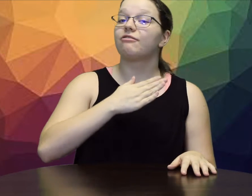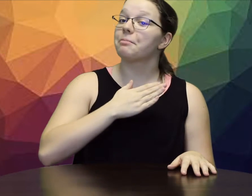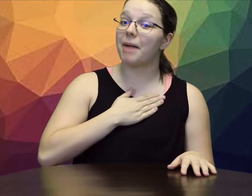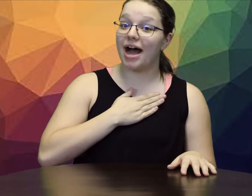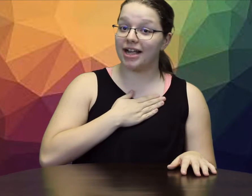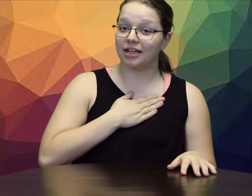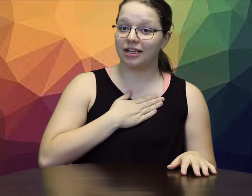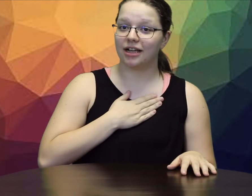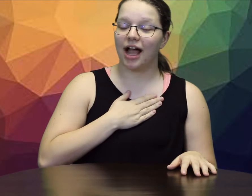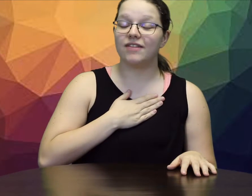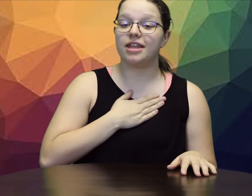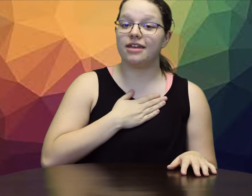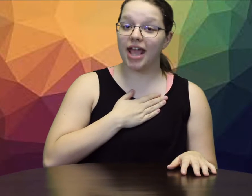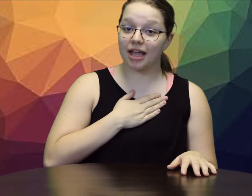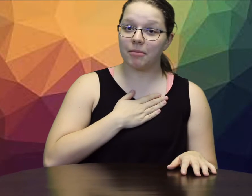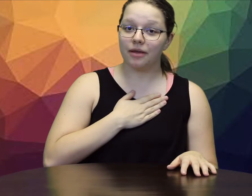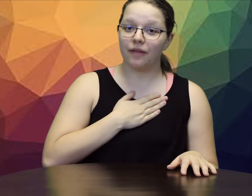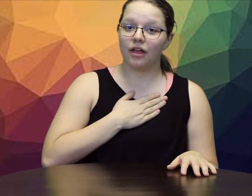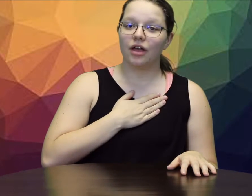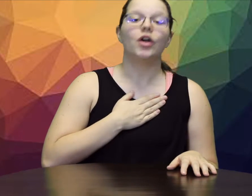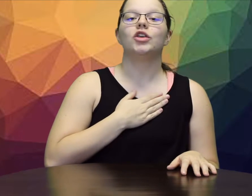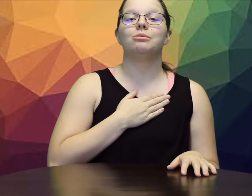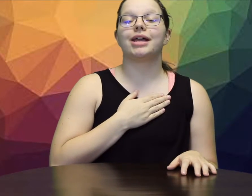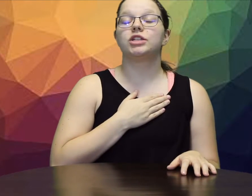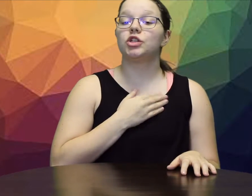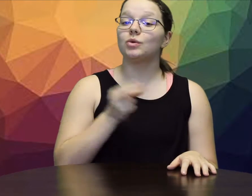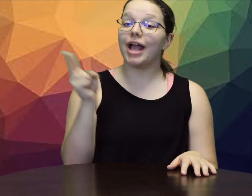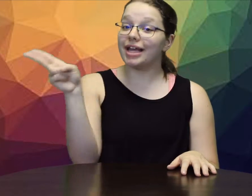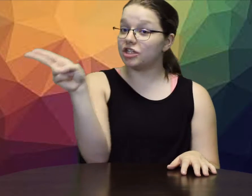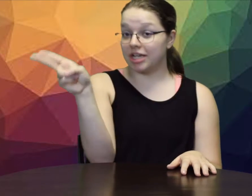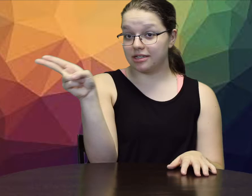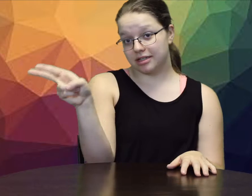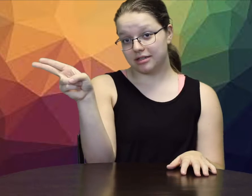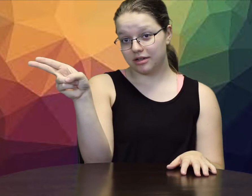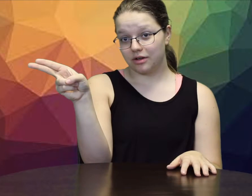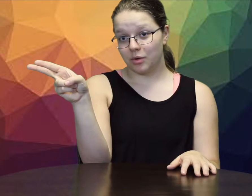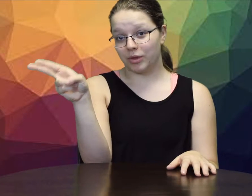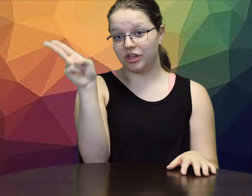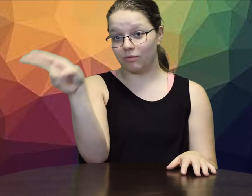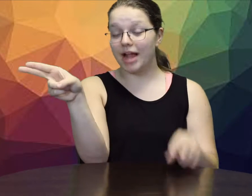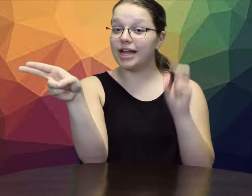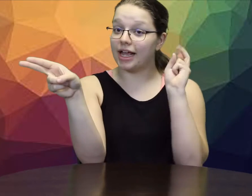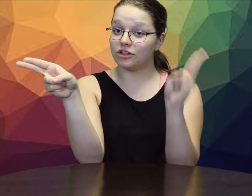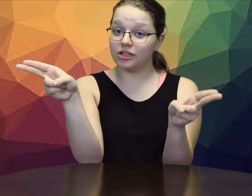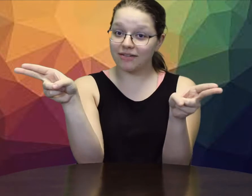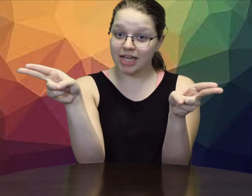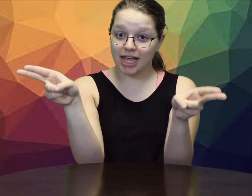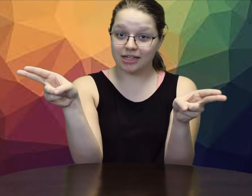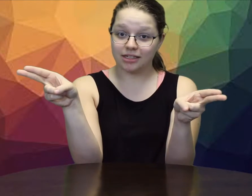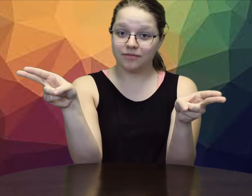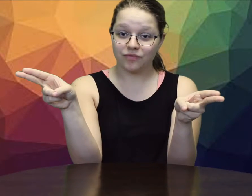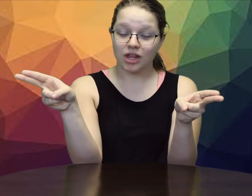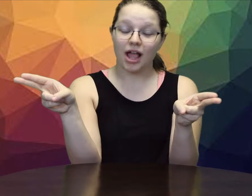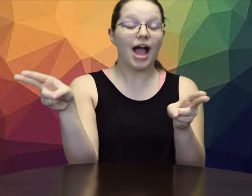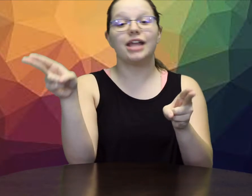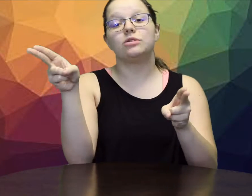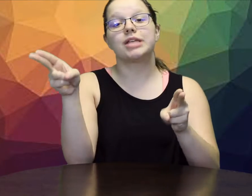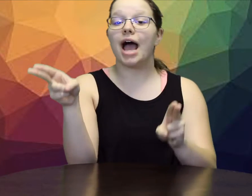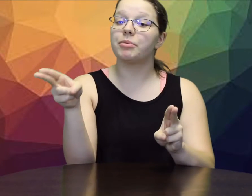for my. And then name, you make 2 H's with your right and your left hand, and you tap your